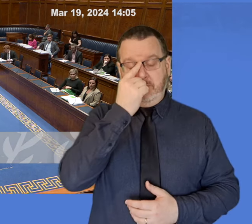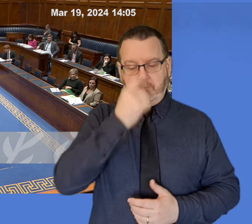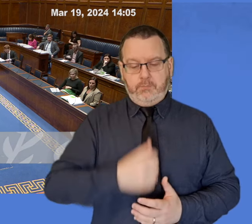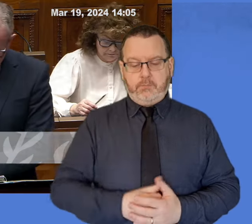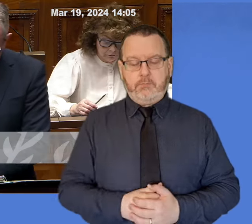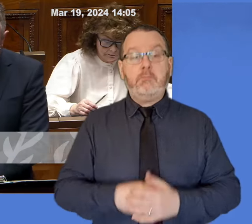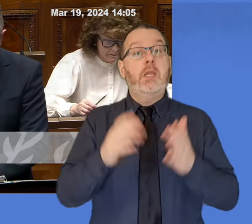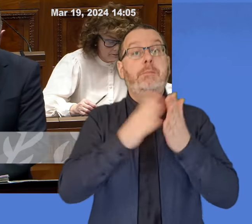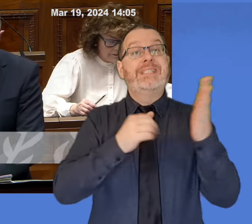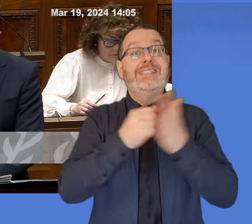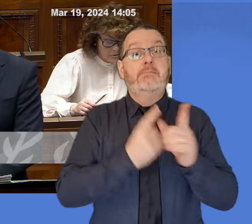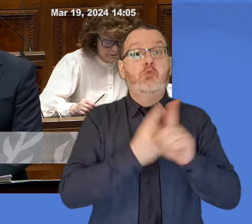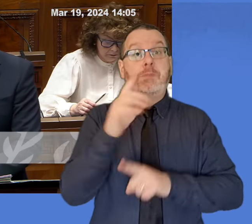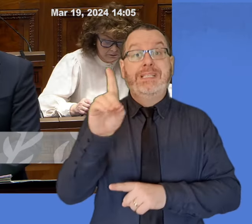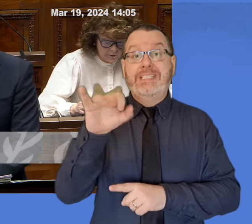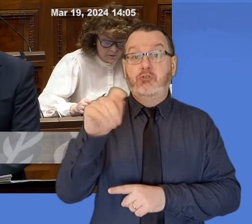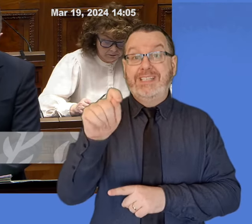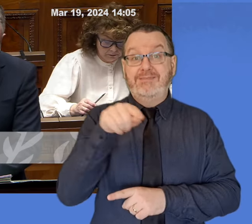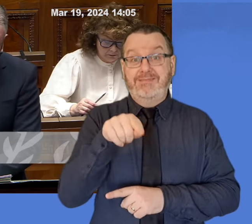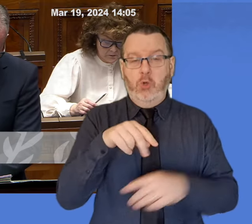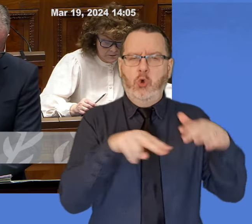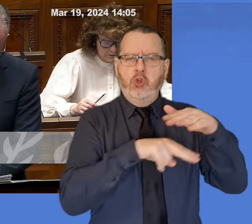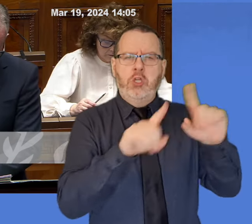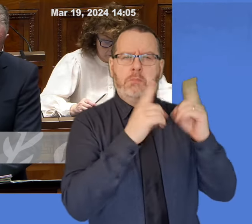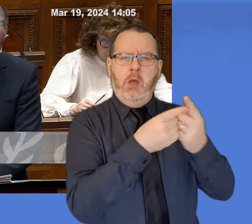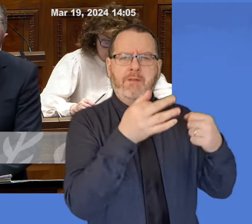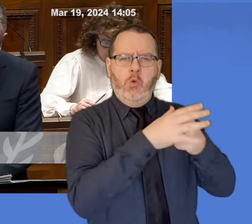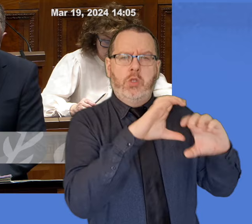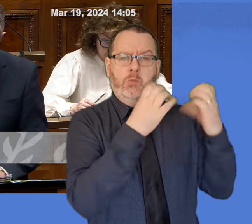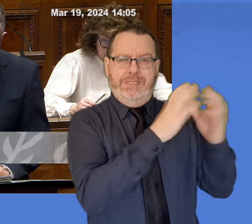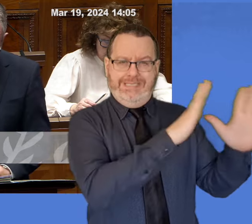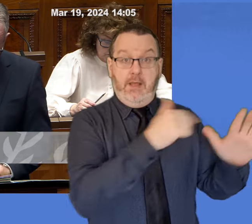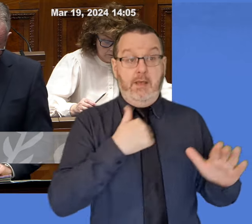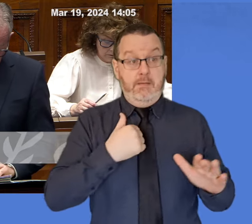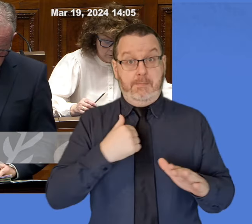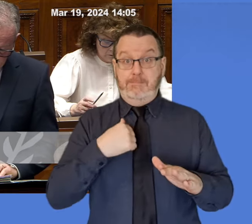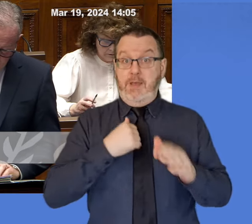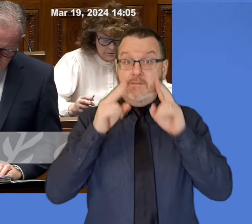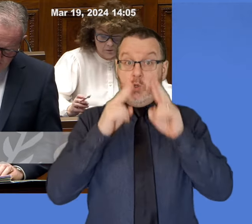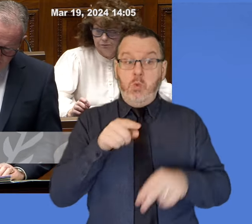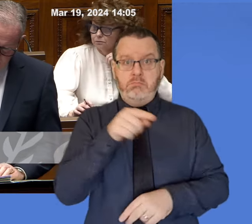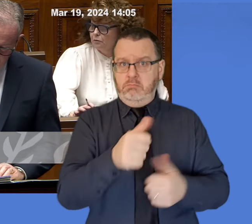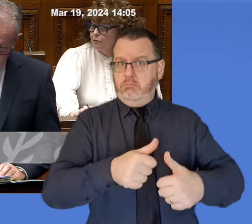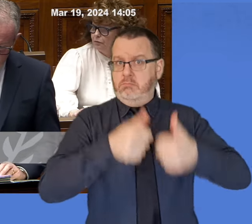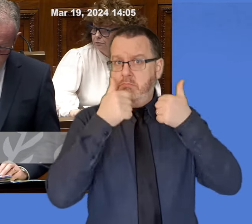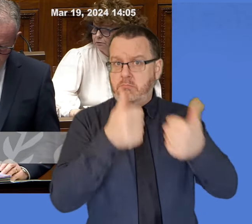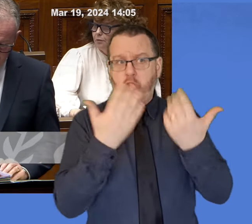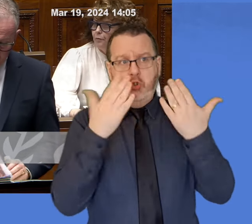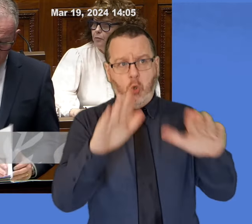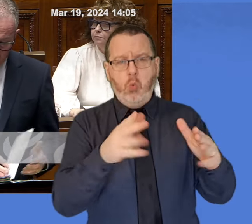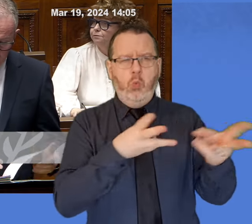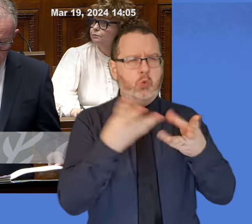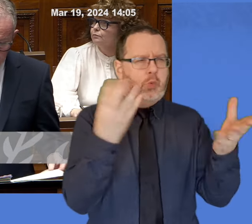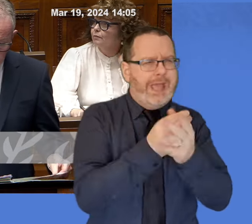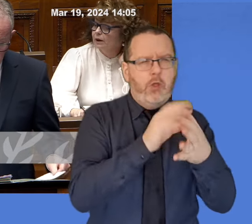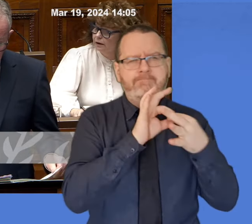Business improvement districts are the responsibility for the Department of Communities. As Economy Minister, my assessment is that they are an excellent example of collaboration and cooperation at a